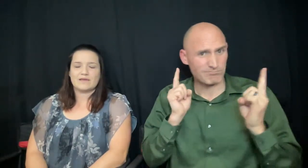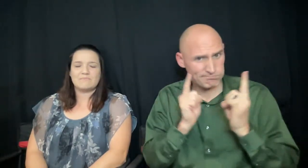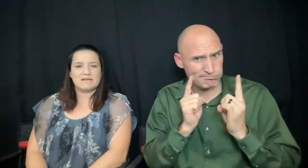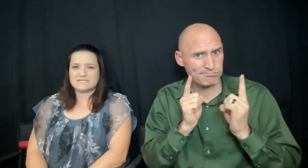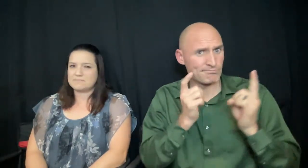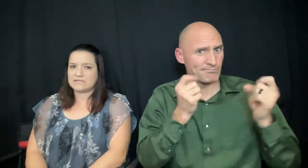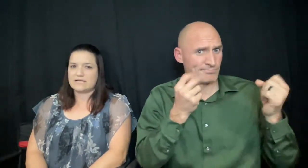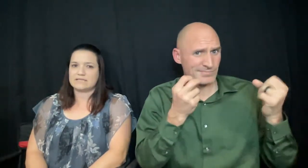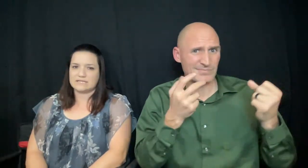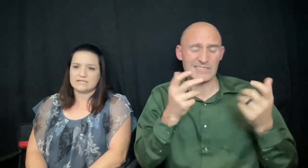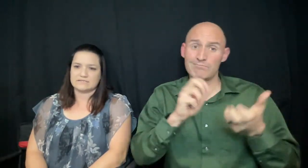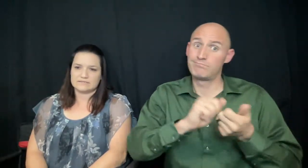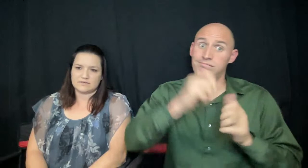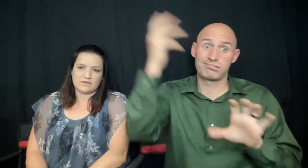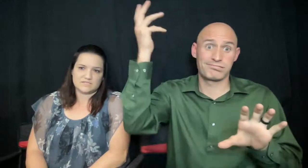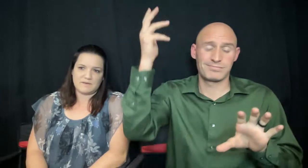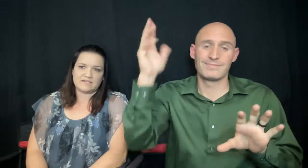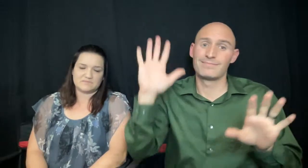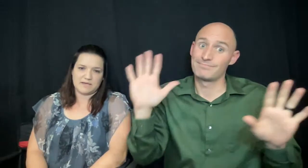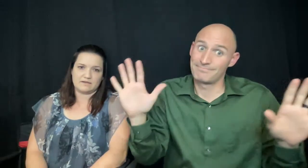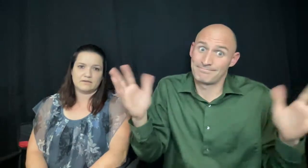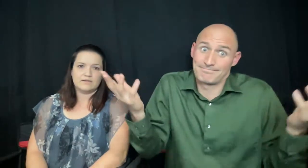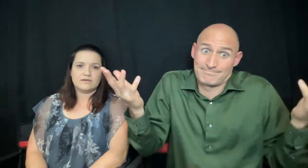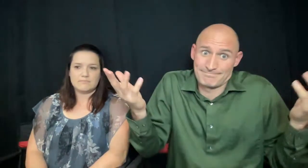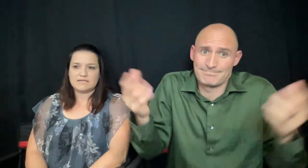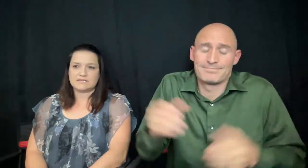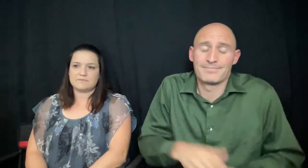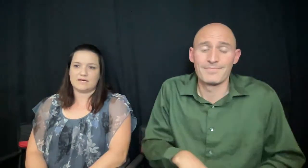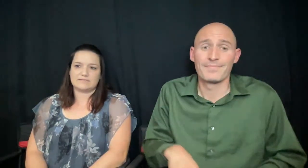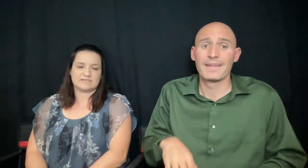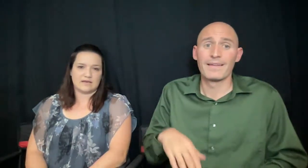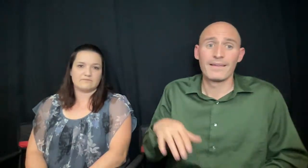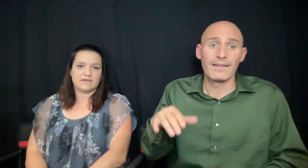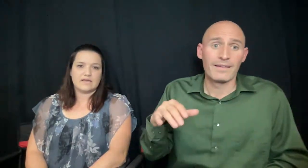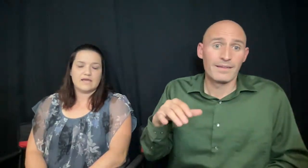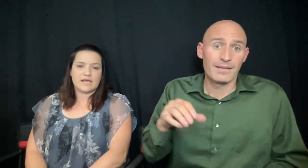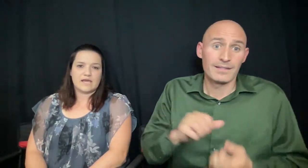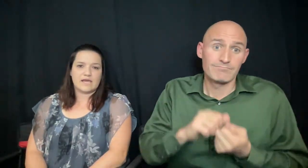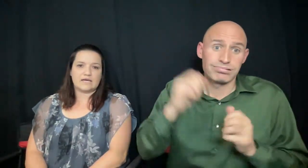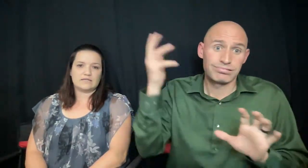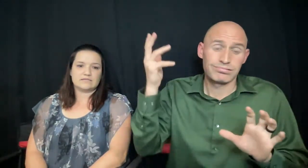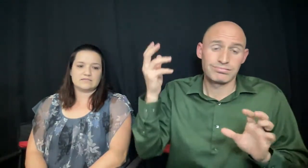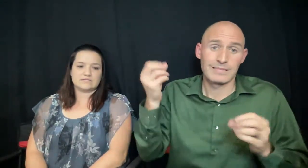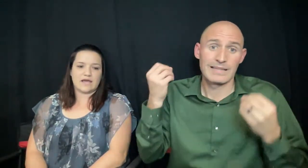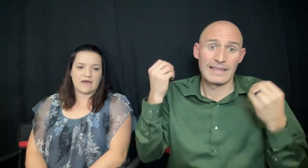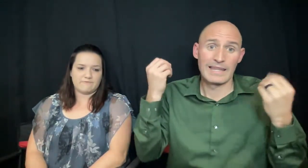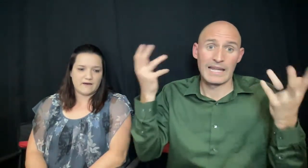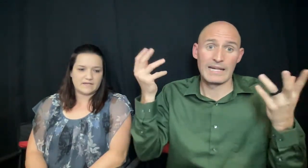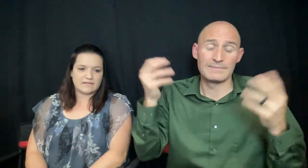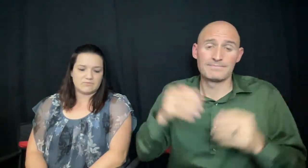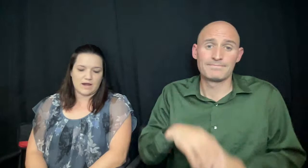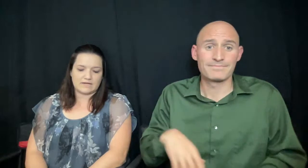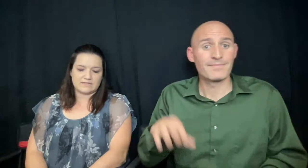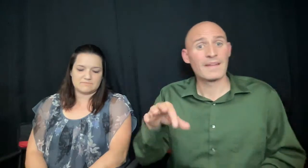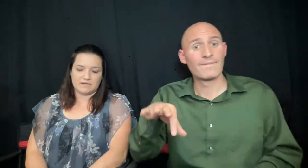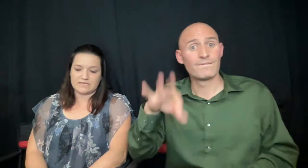it messed up a lot of things. Let's call a spade a spade. It messed up a lot of stuff. And finding practice buddies